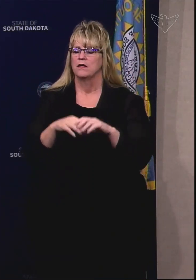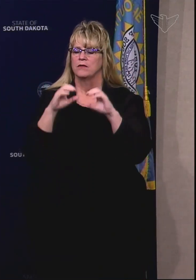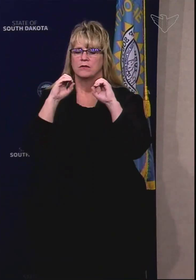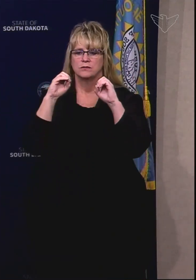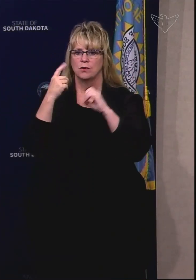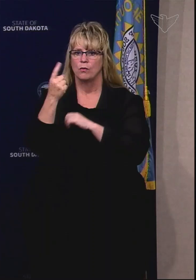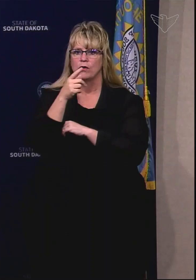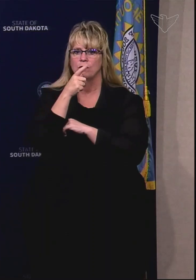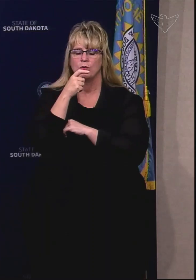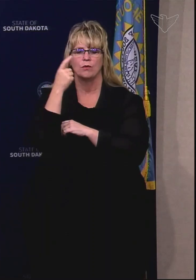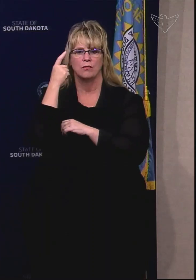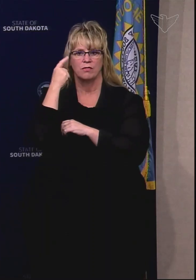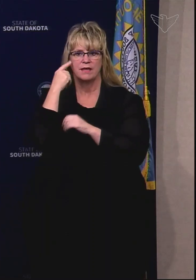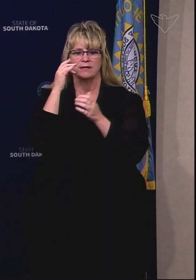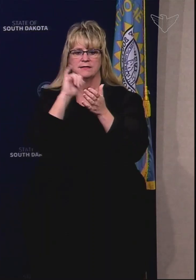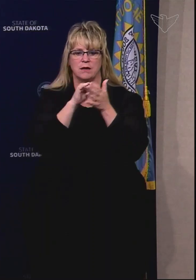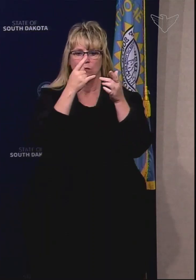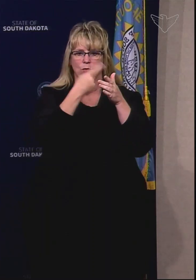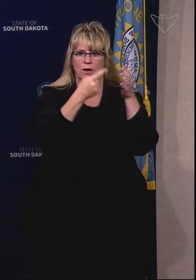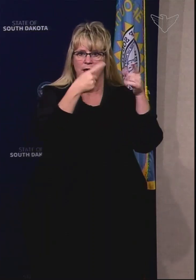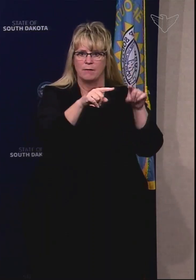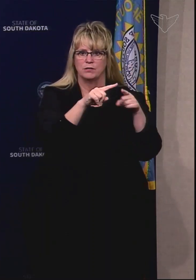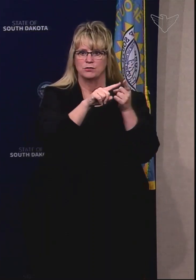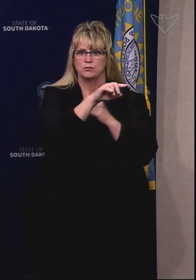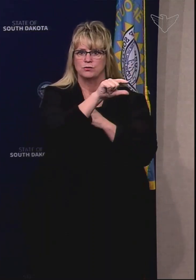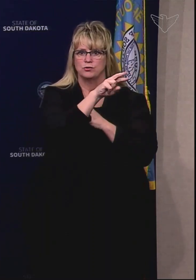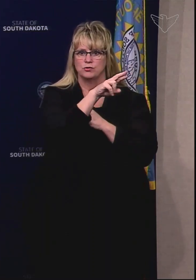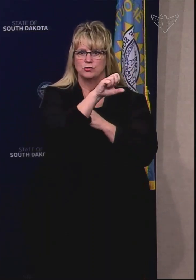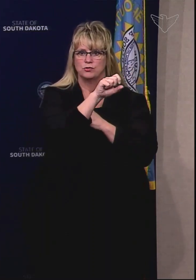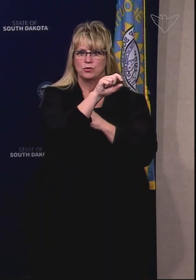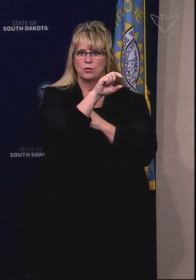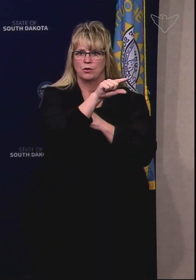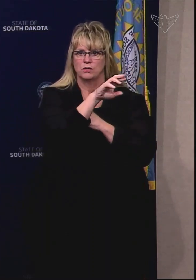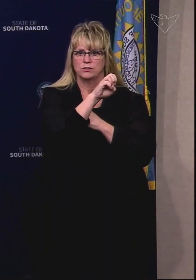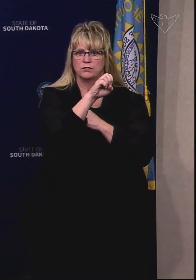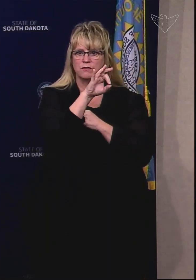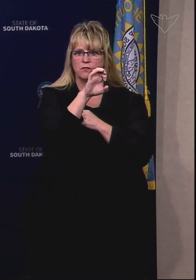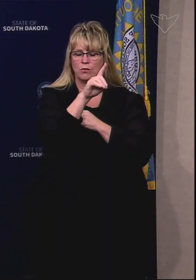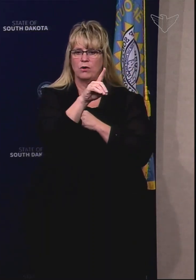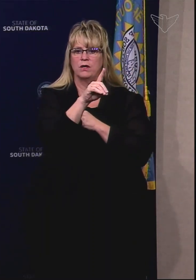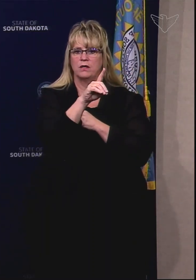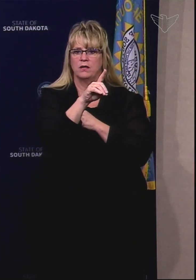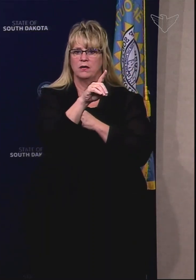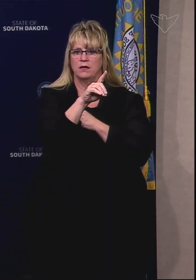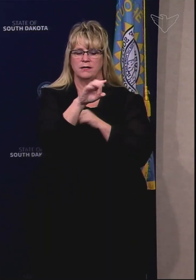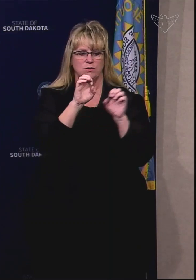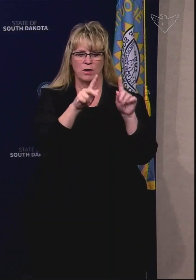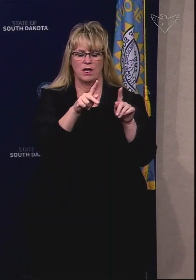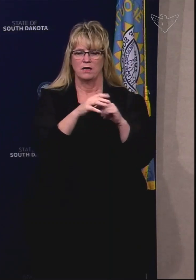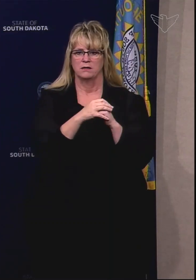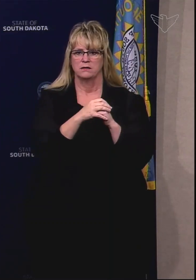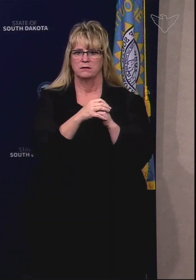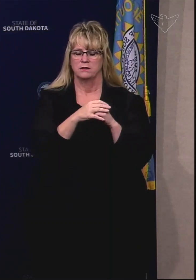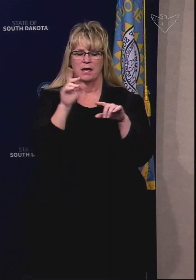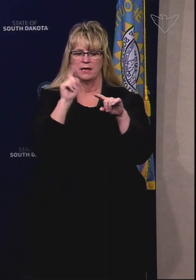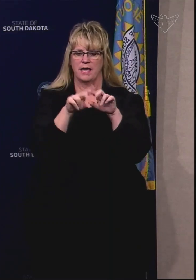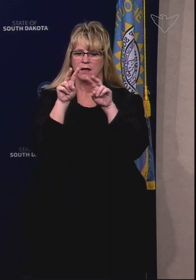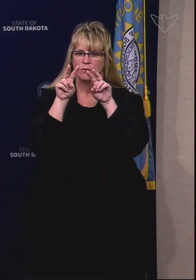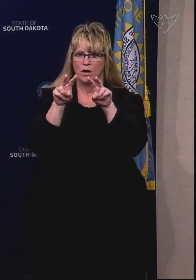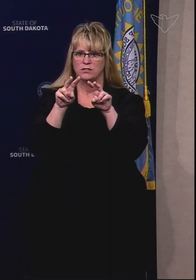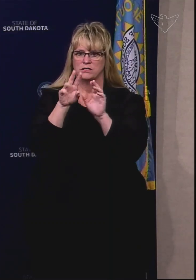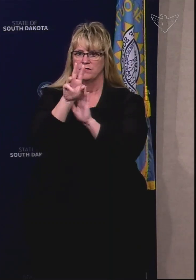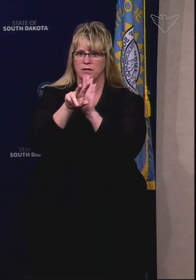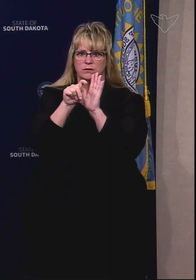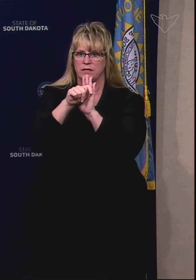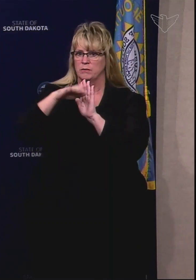what happened to George Floyd was okay. Personally, I haven't even been able to make it through the video yet. It has been